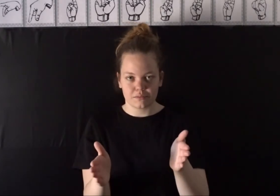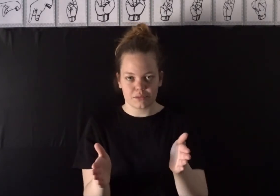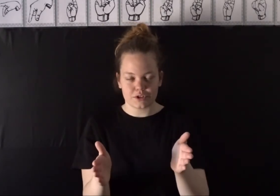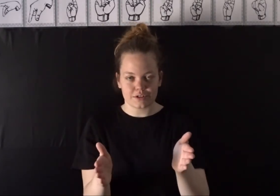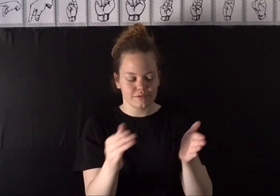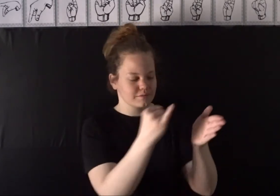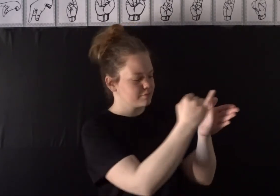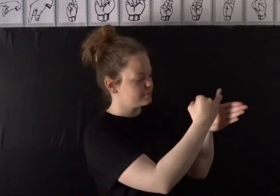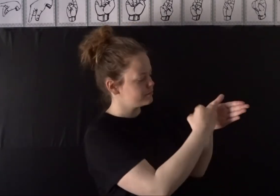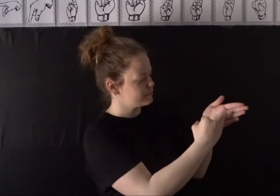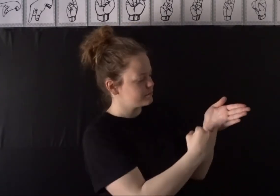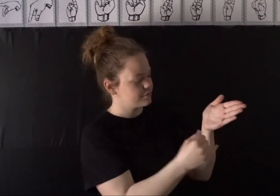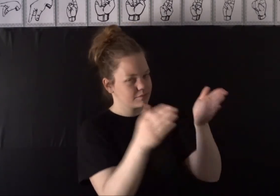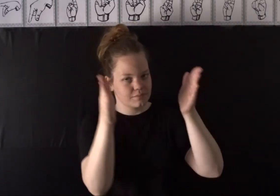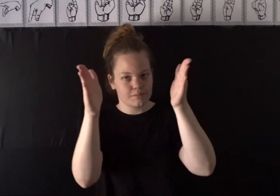person.